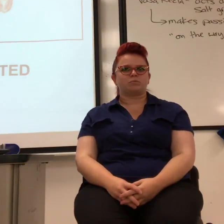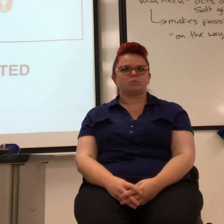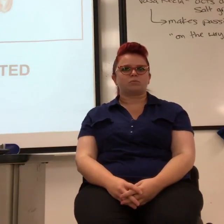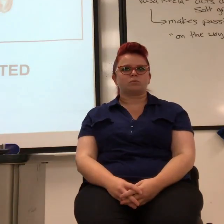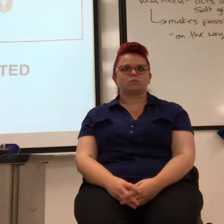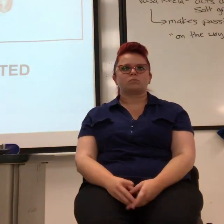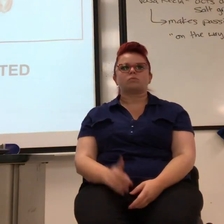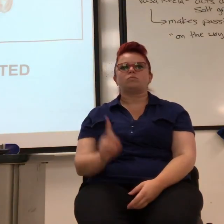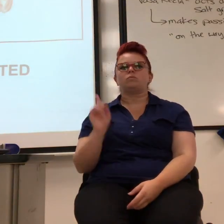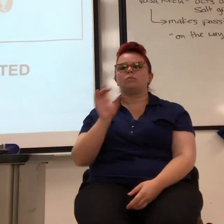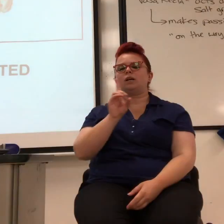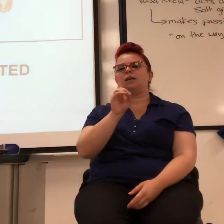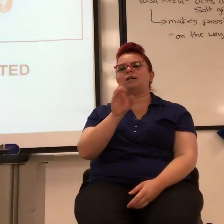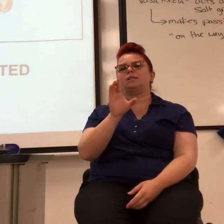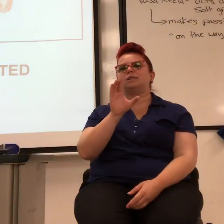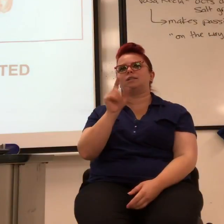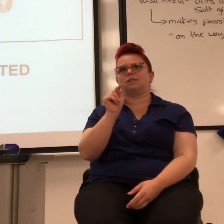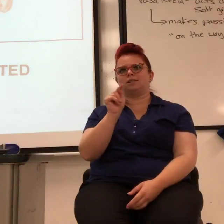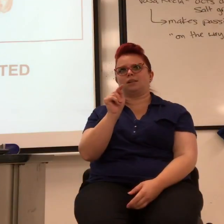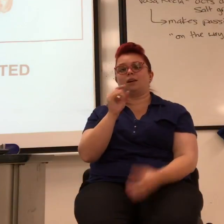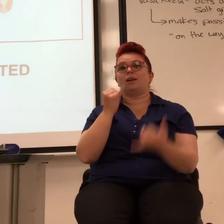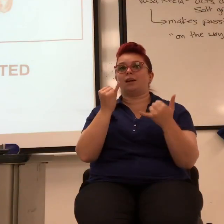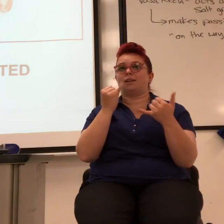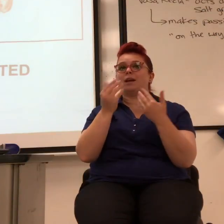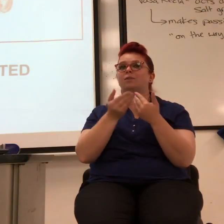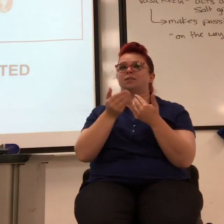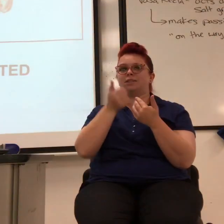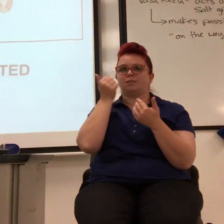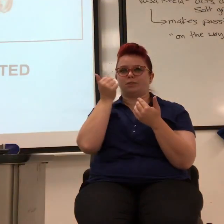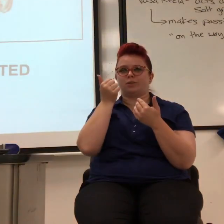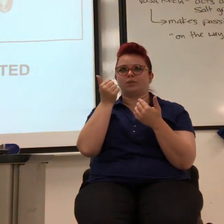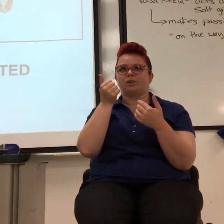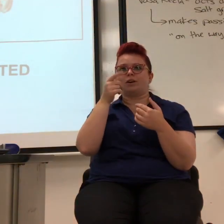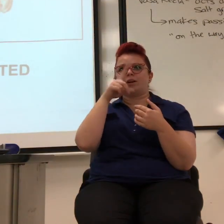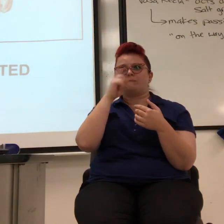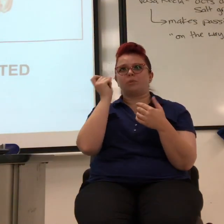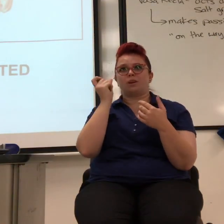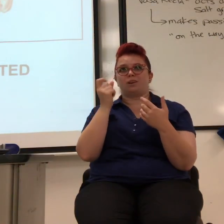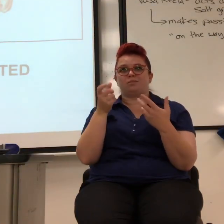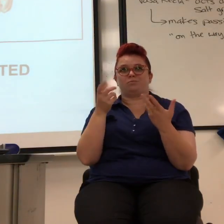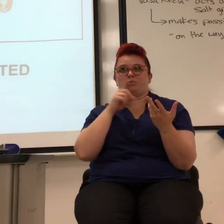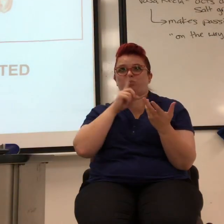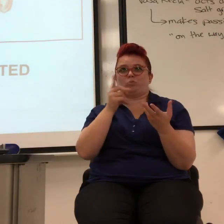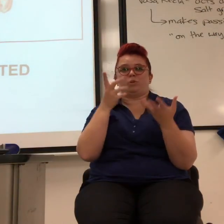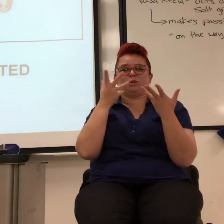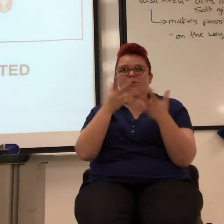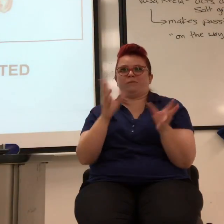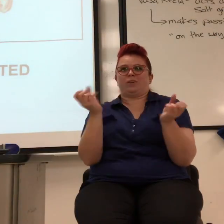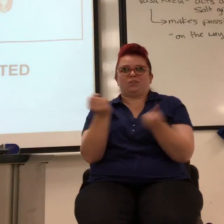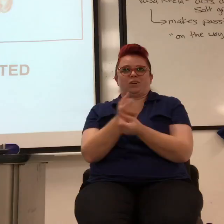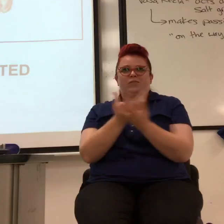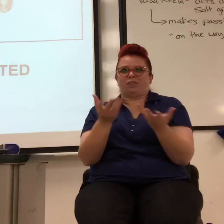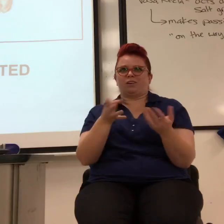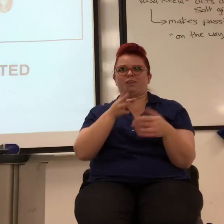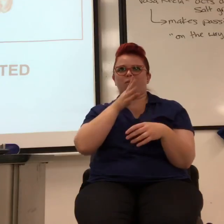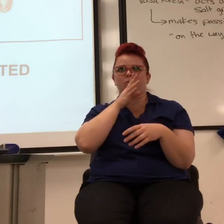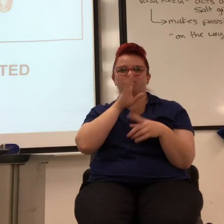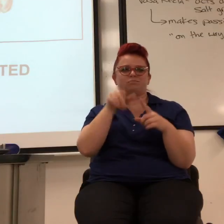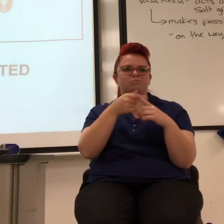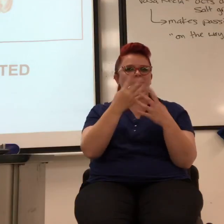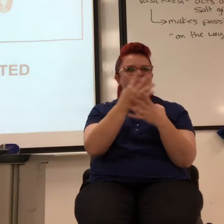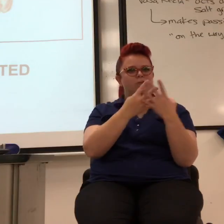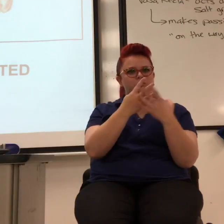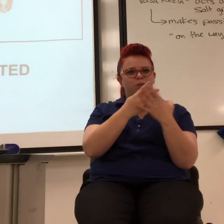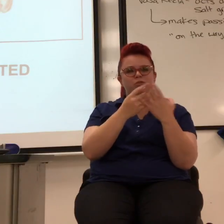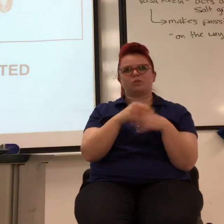All right, the DCT. It gets easier now. You know why? Because we've done most everything. We've talked about filtration. We've